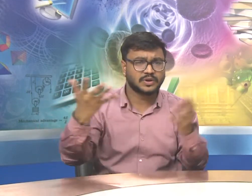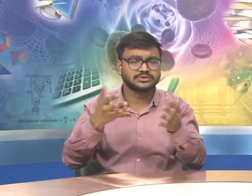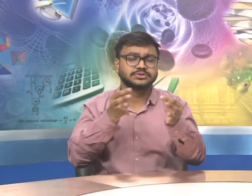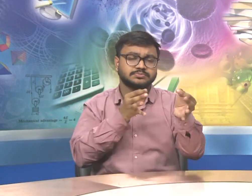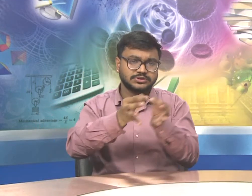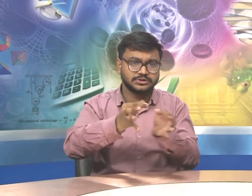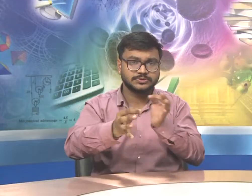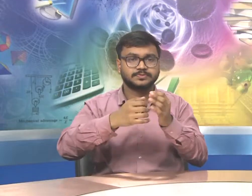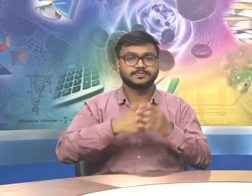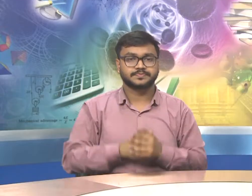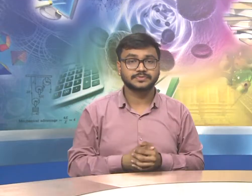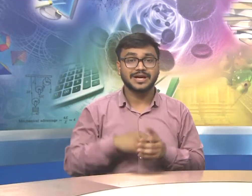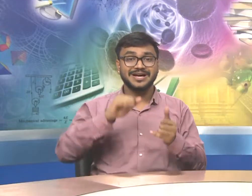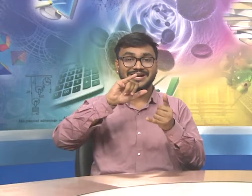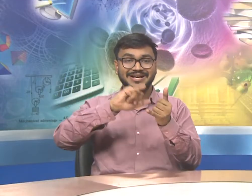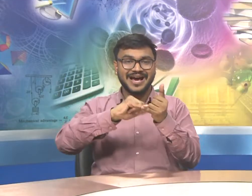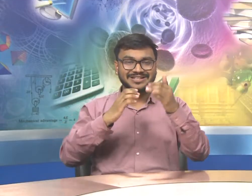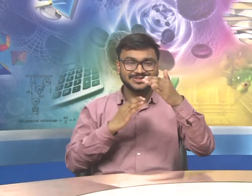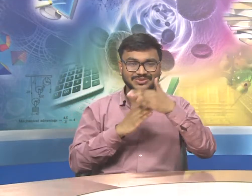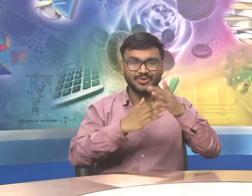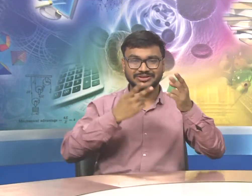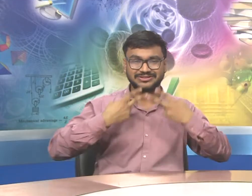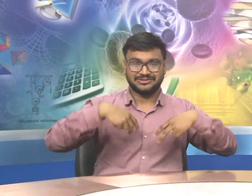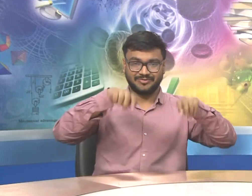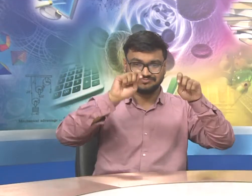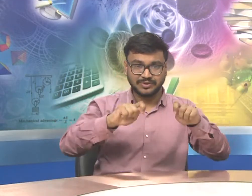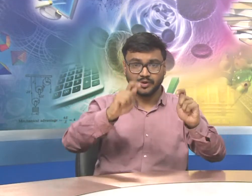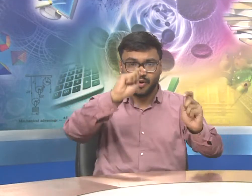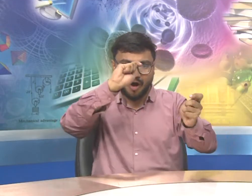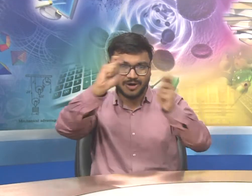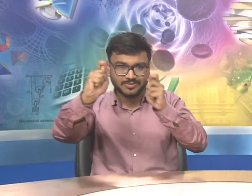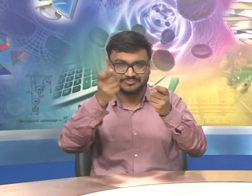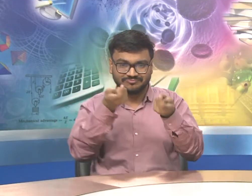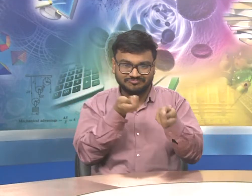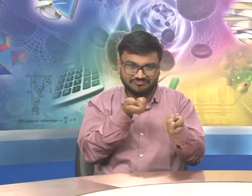Supreme Court as a custodian of fundamental right.